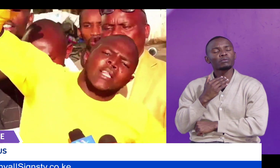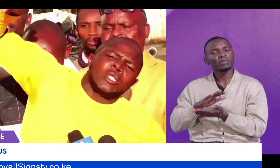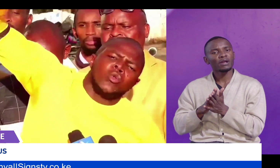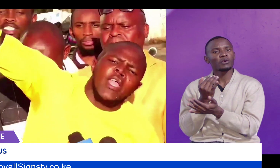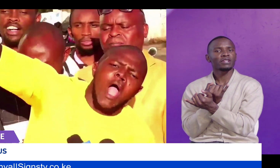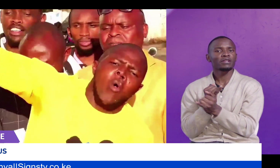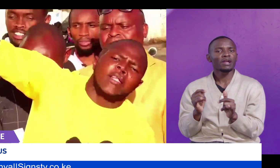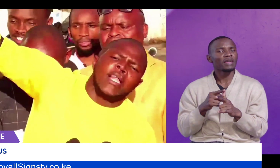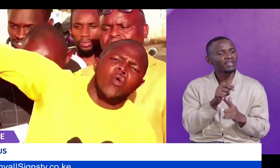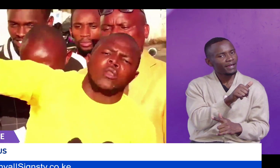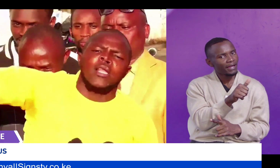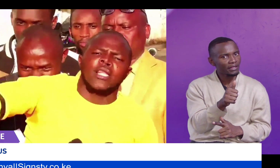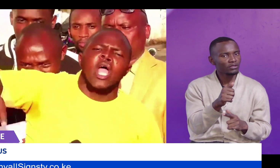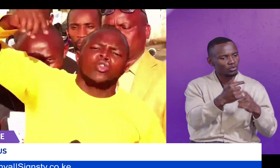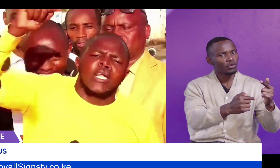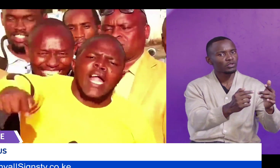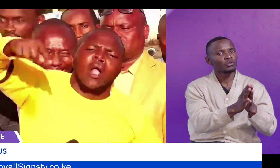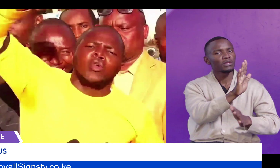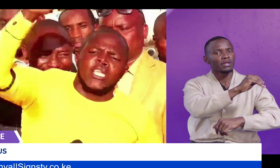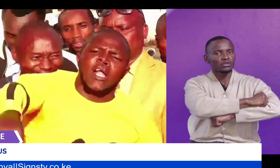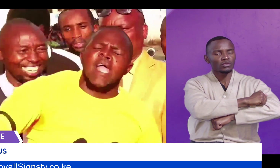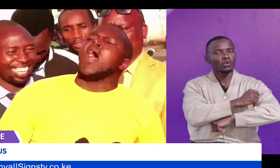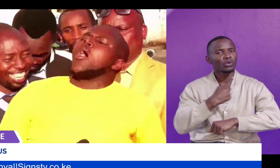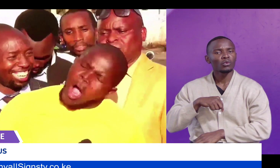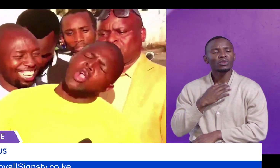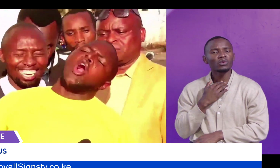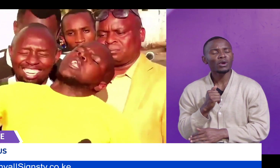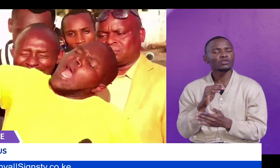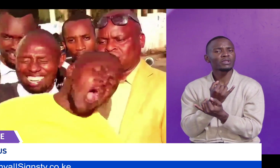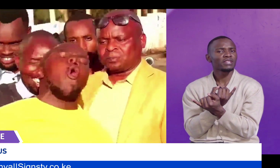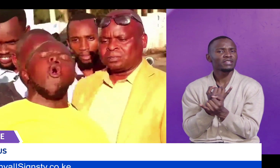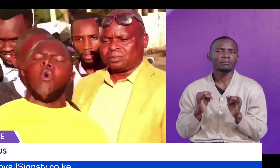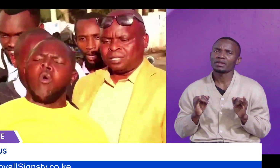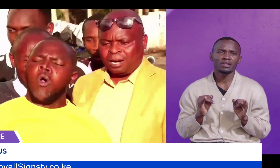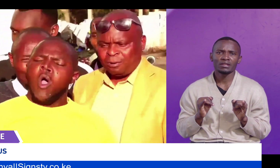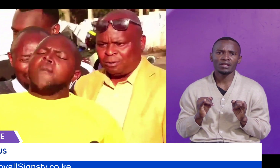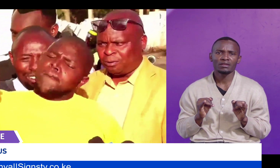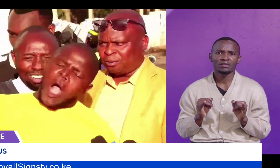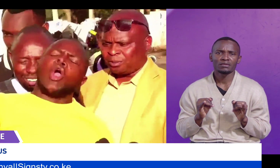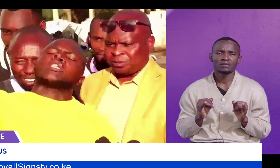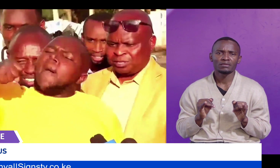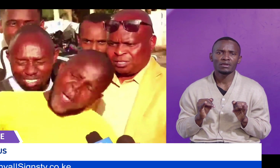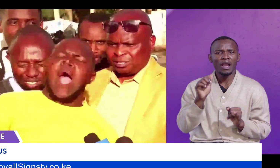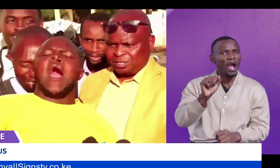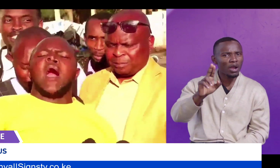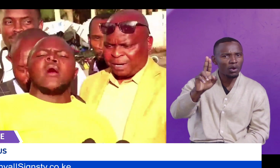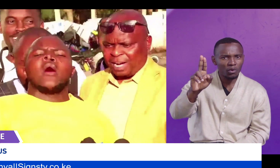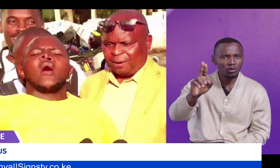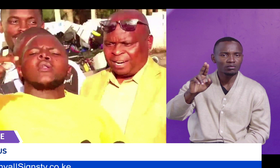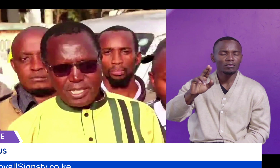shule yao, waendelee huko. Sisi tunataka kujitegemea. Mogos au! Mogos power! There